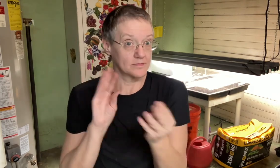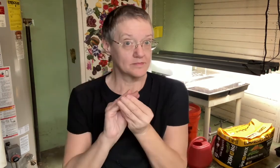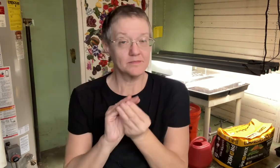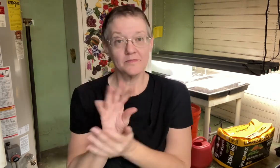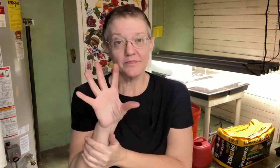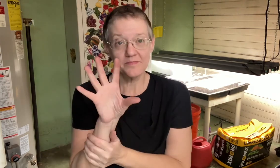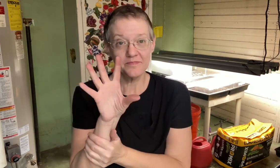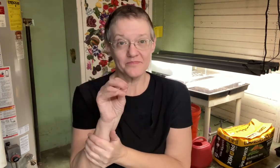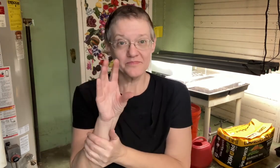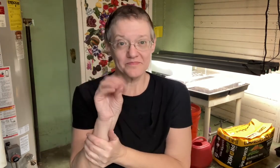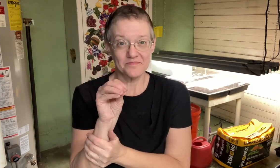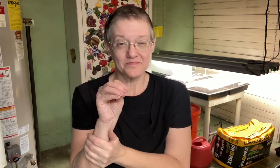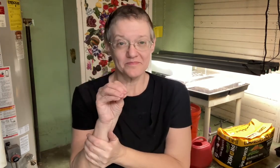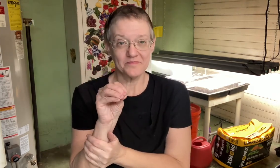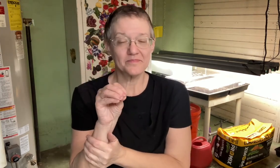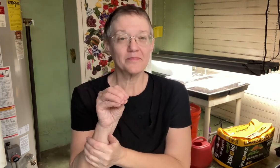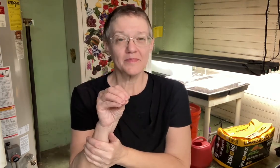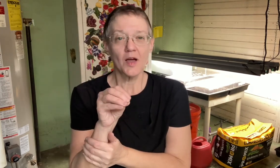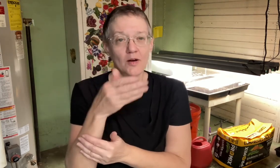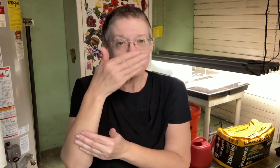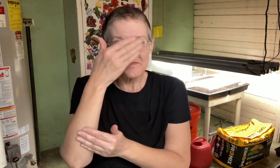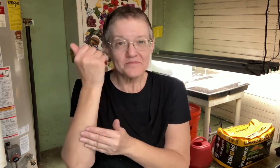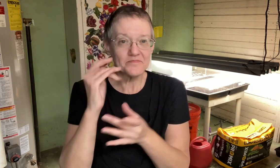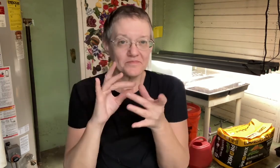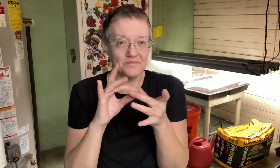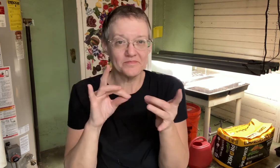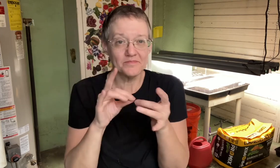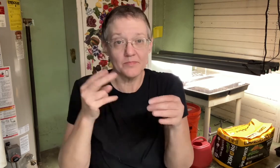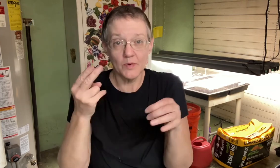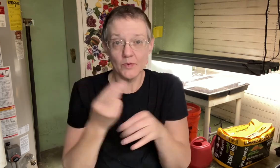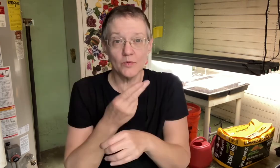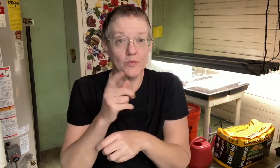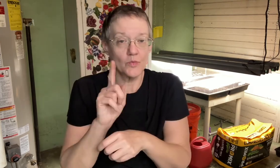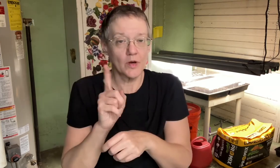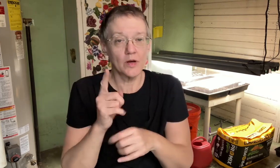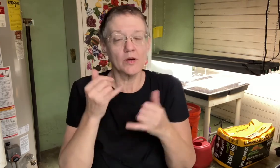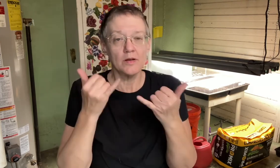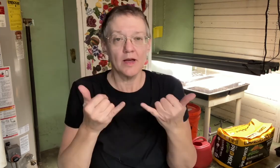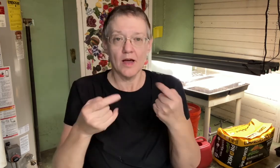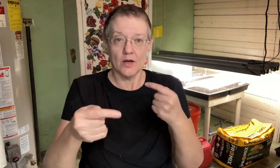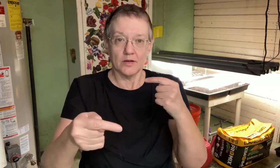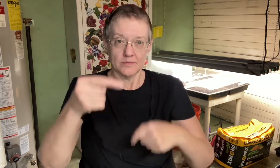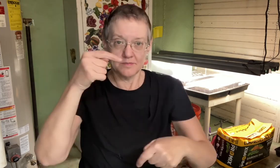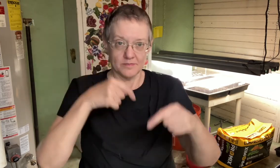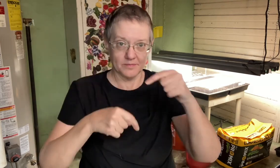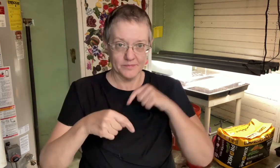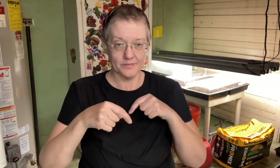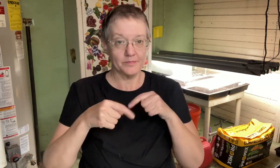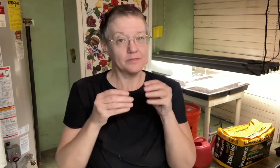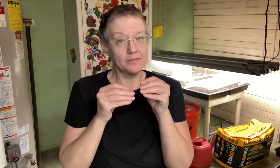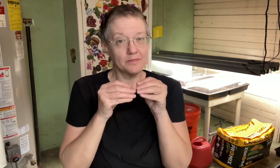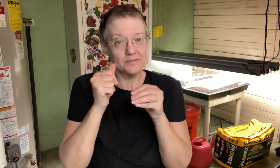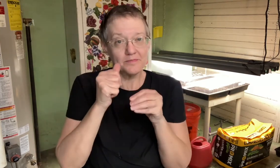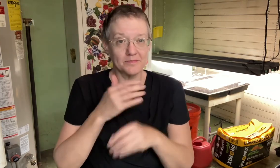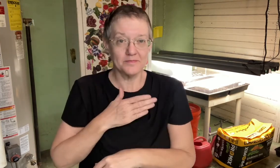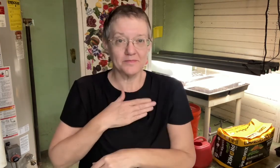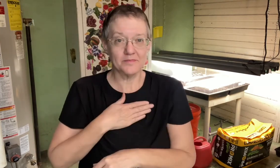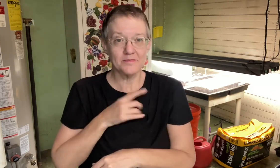And I want to plant 50 all together. I did mention where I'm going to plant these.